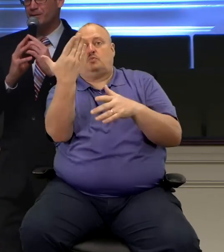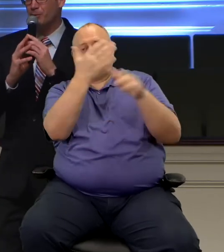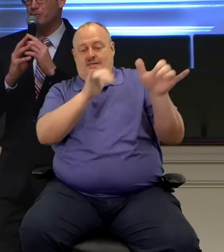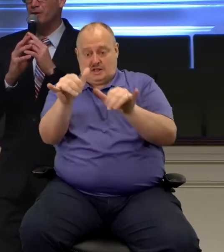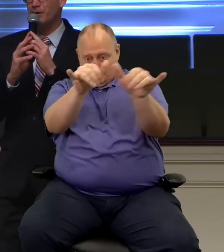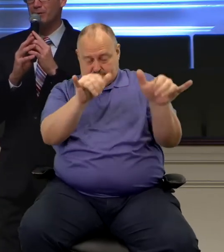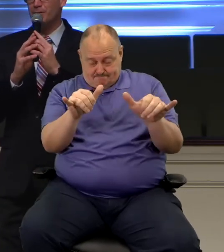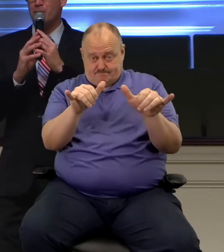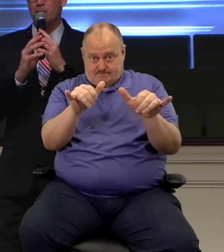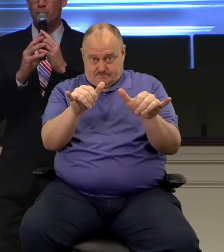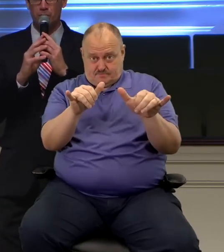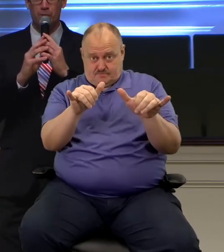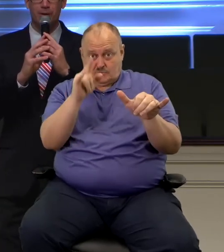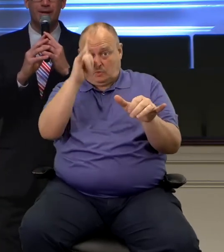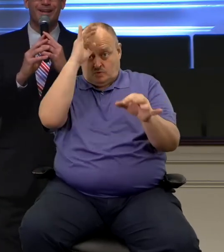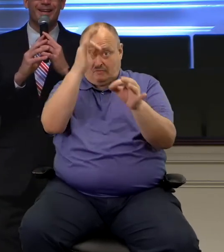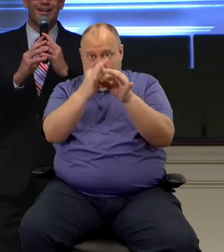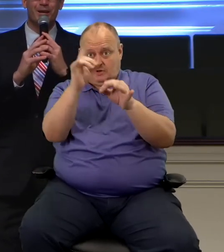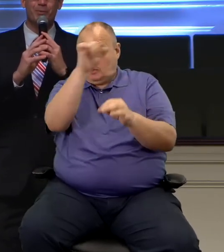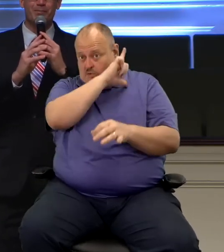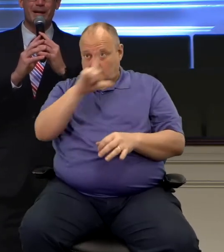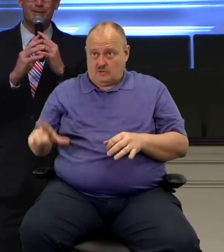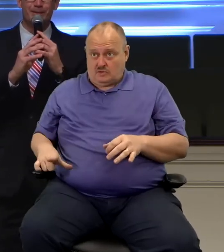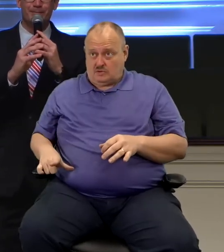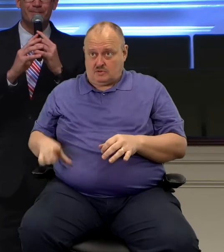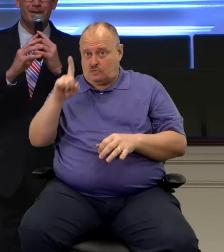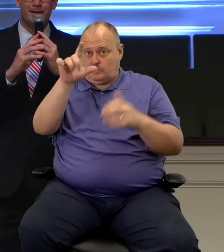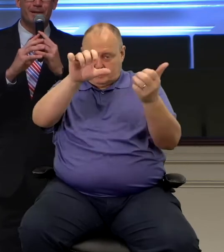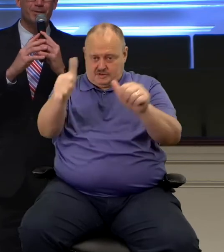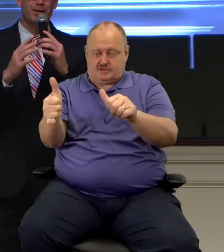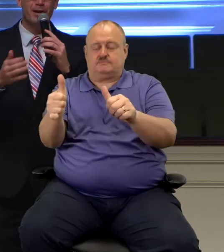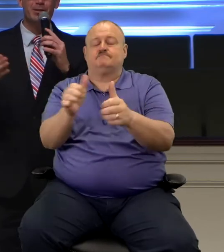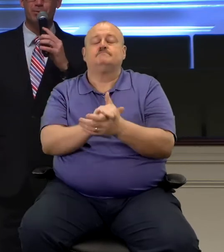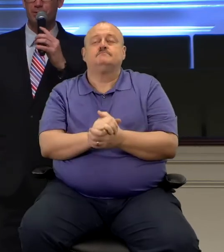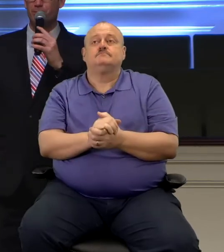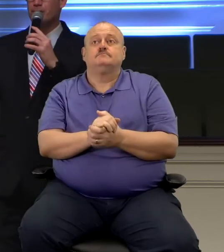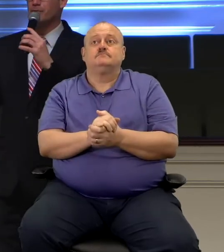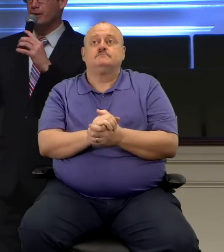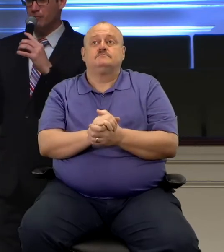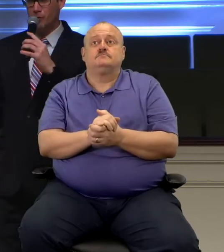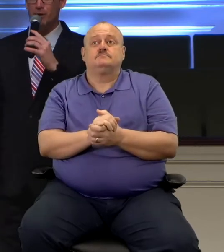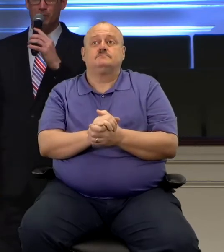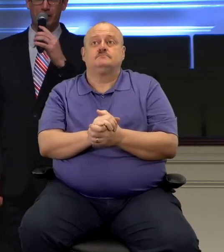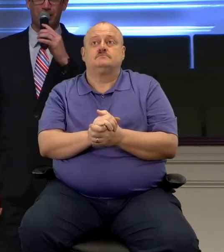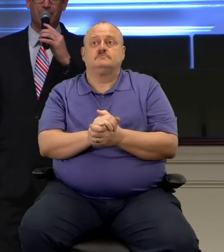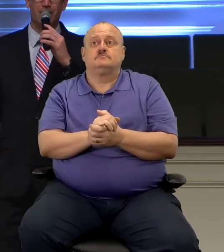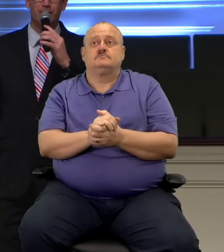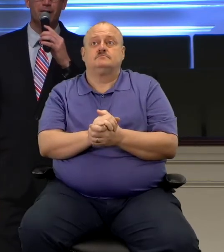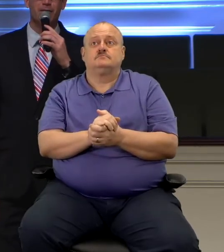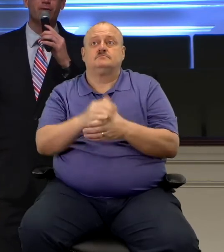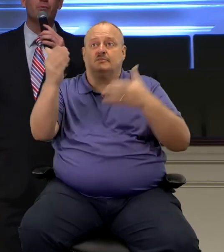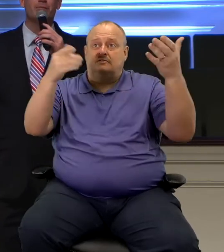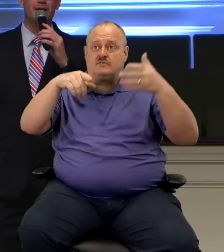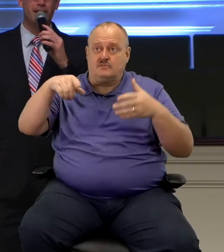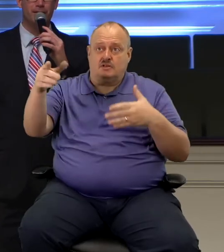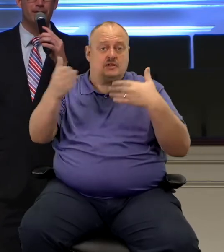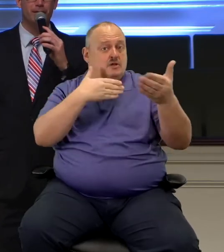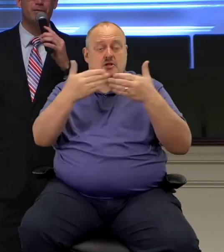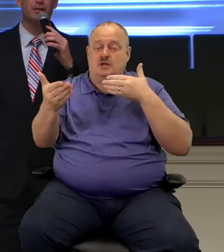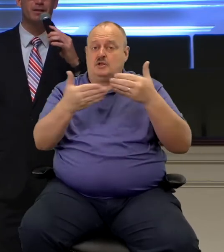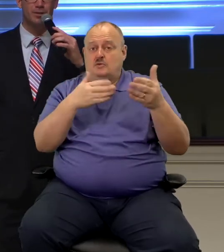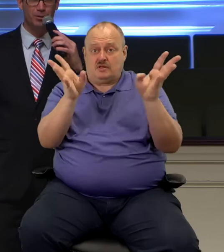common, one faith, one Lord, and one baptism. So I invite you this morning that wherever you may be, wherever you may